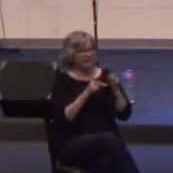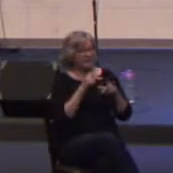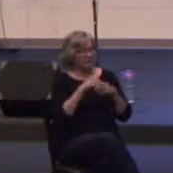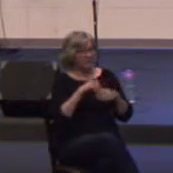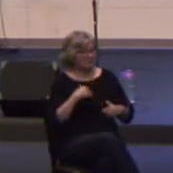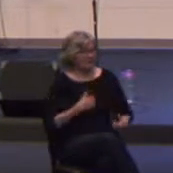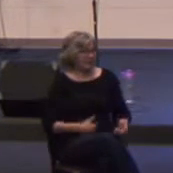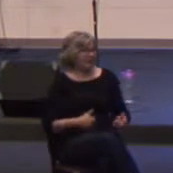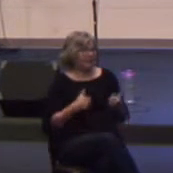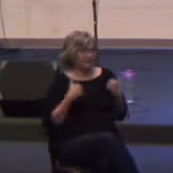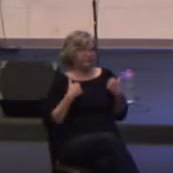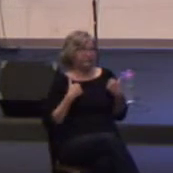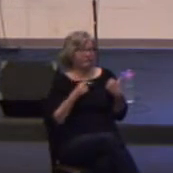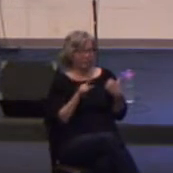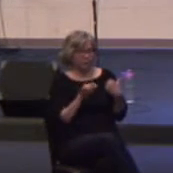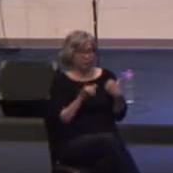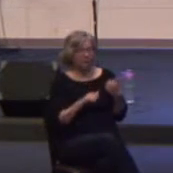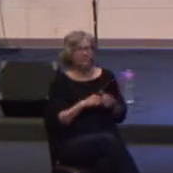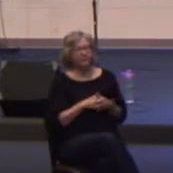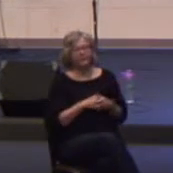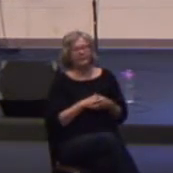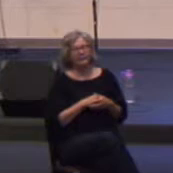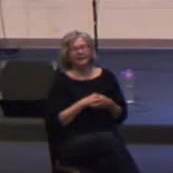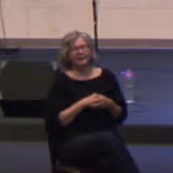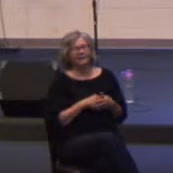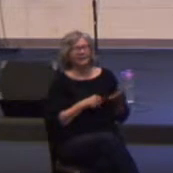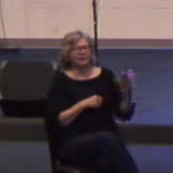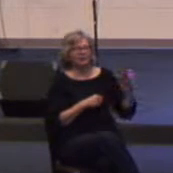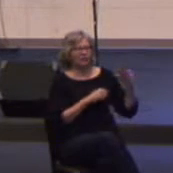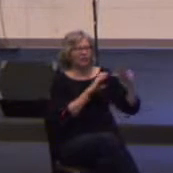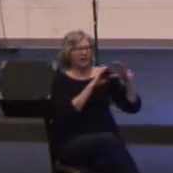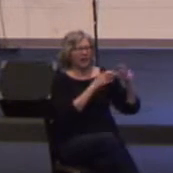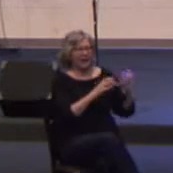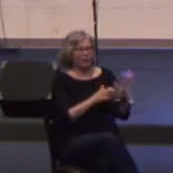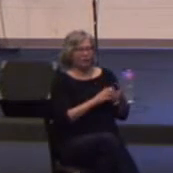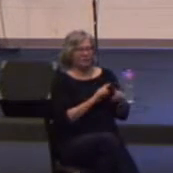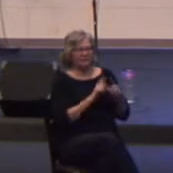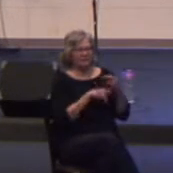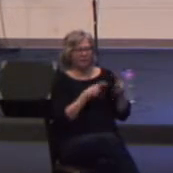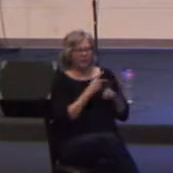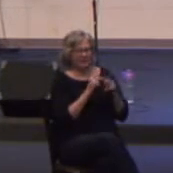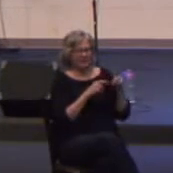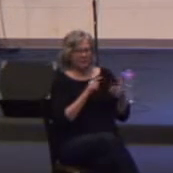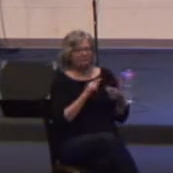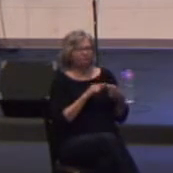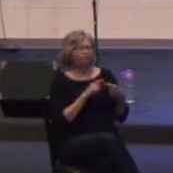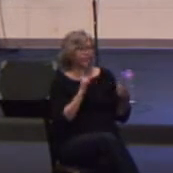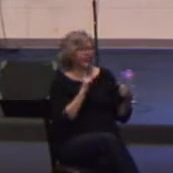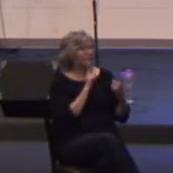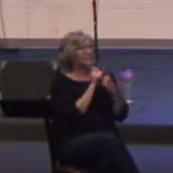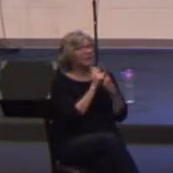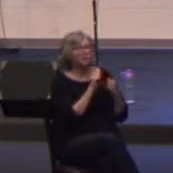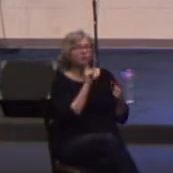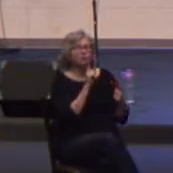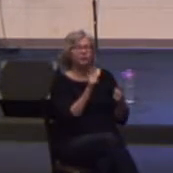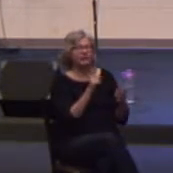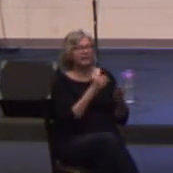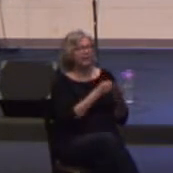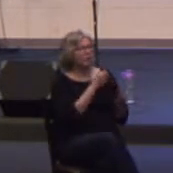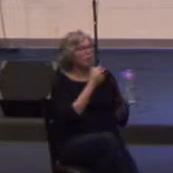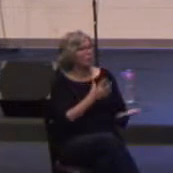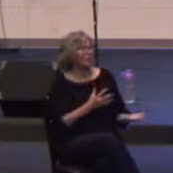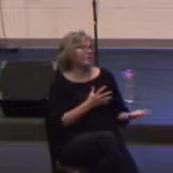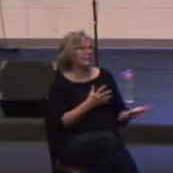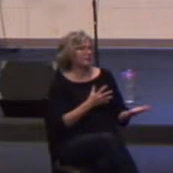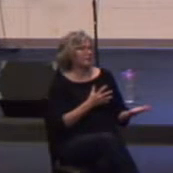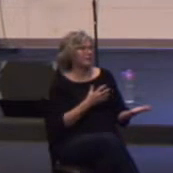lot of different kinds of people too. Let me give you 4 categories of some types of people that I've met. I've met some very, very wealthy people.